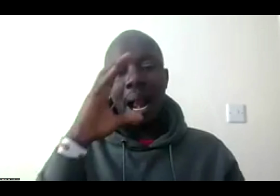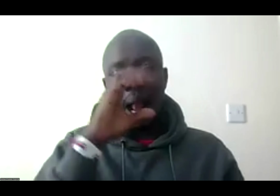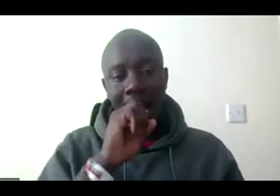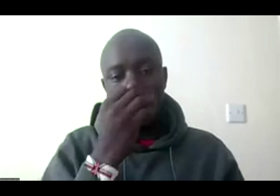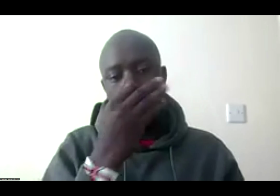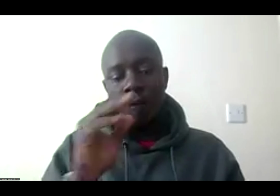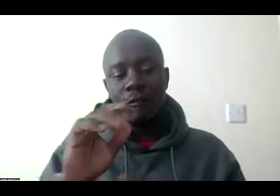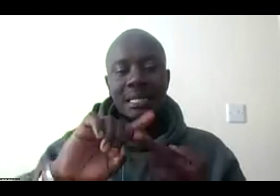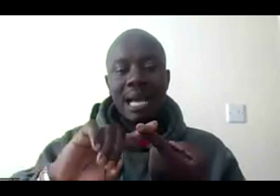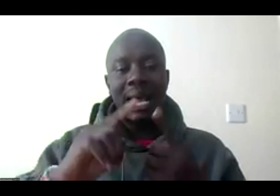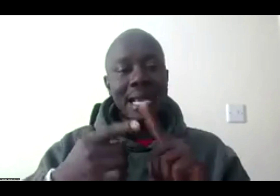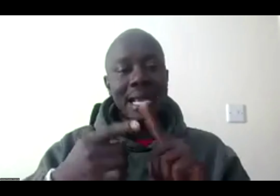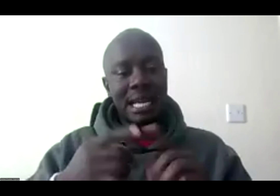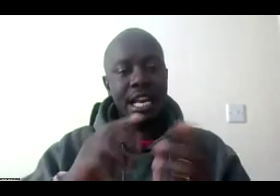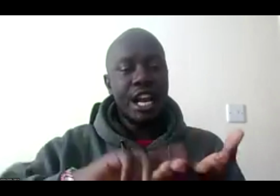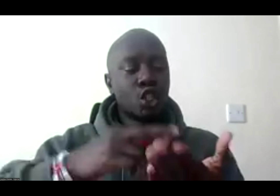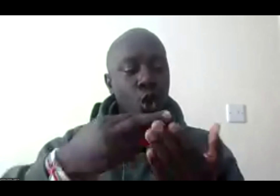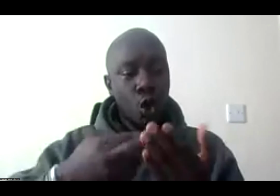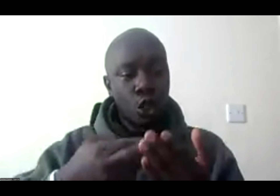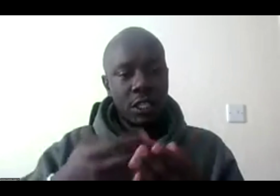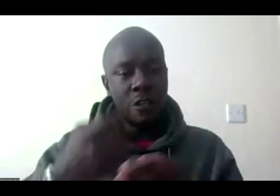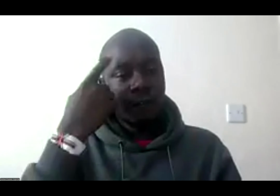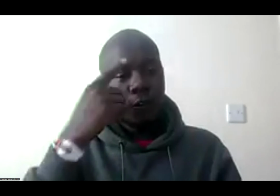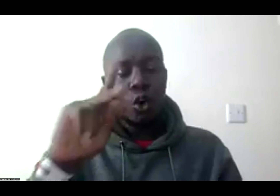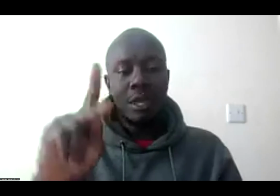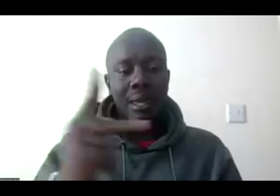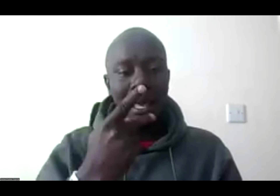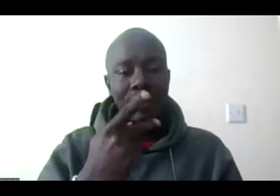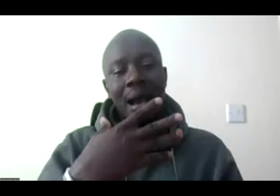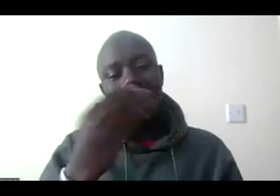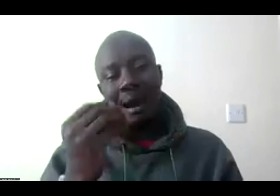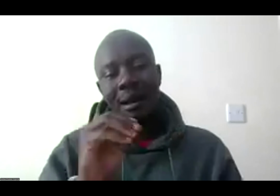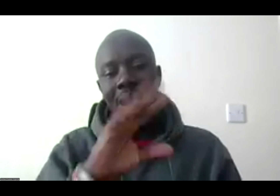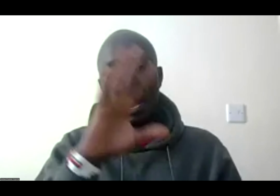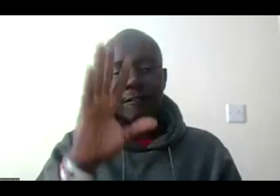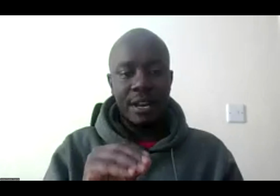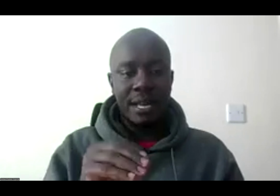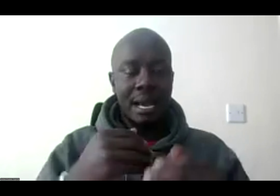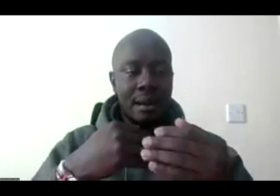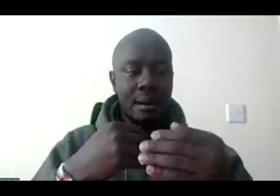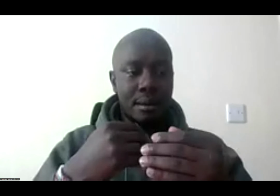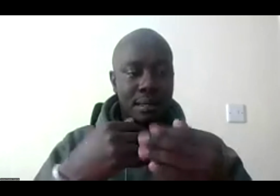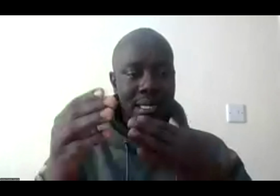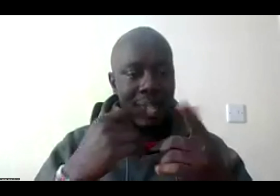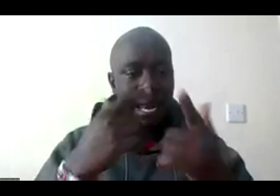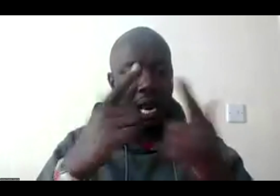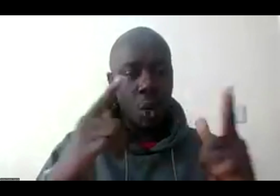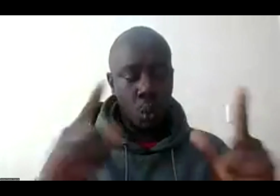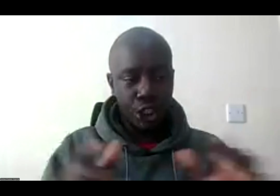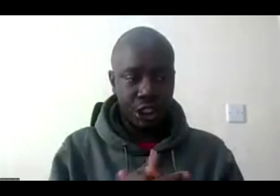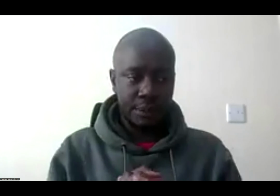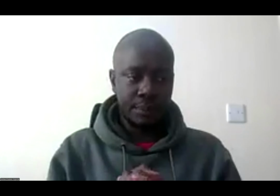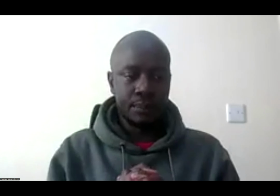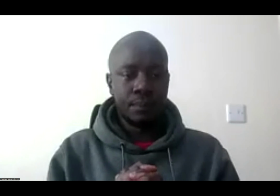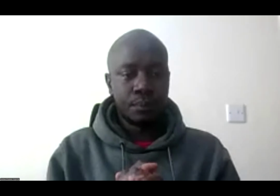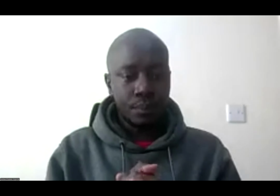and we have to pay them for the work that they do. So we have lack of standardized resources for Kenya and